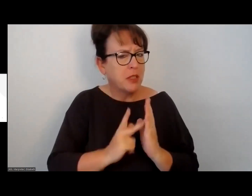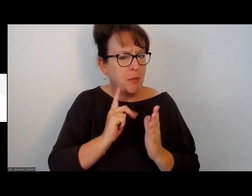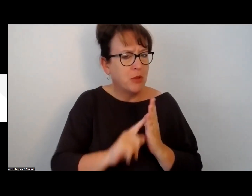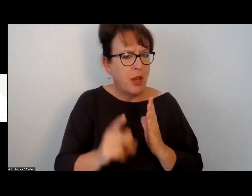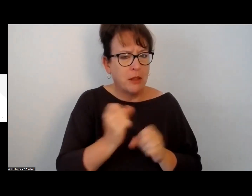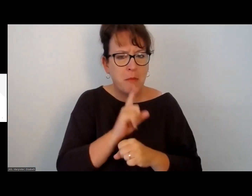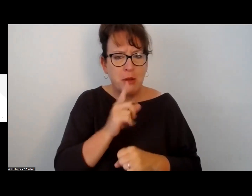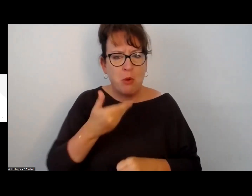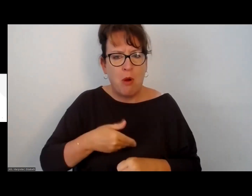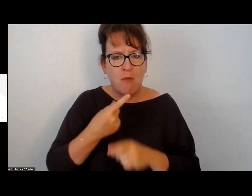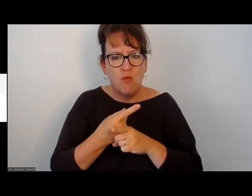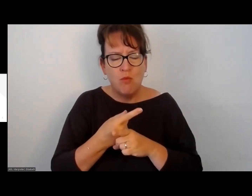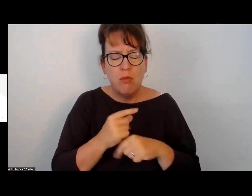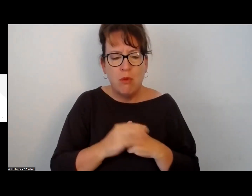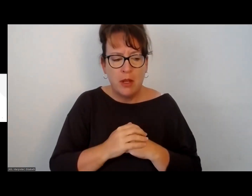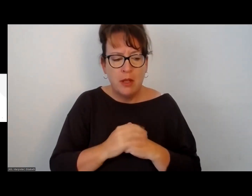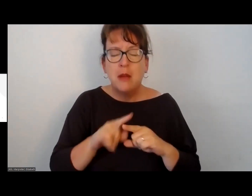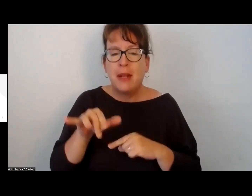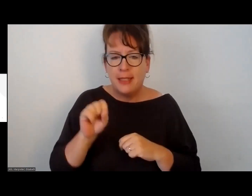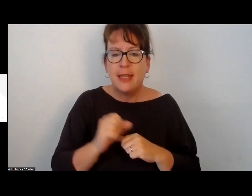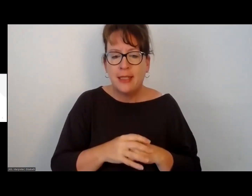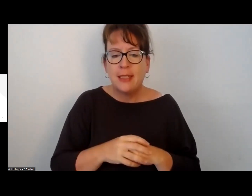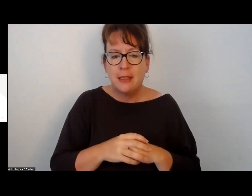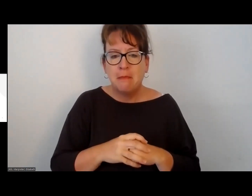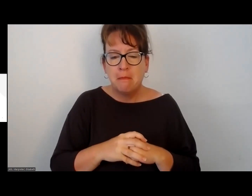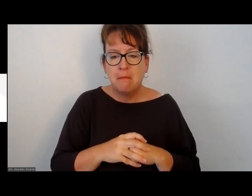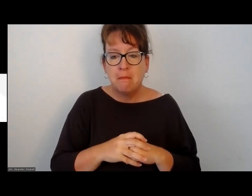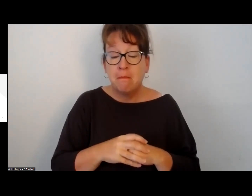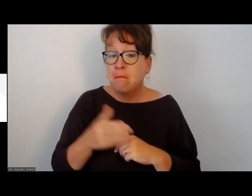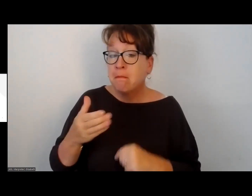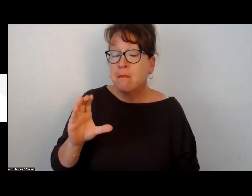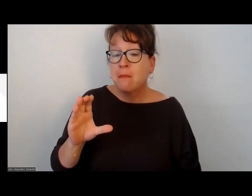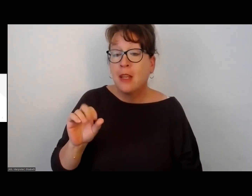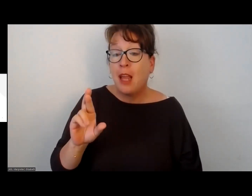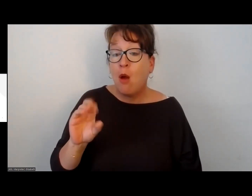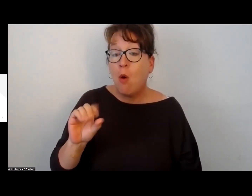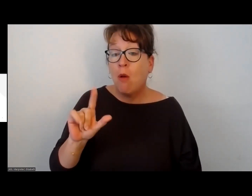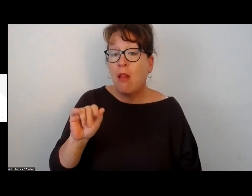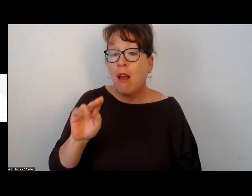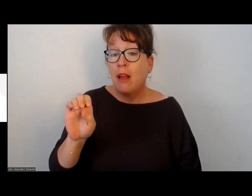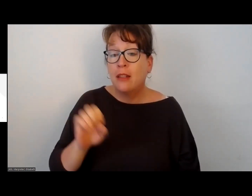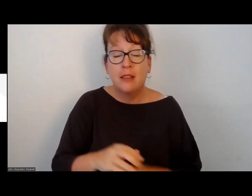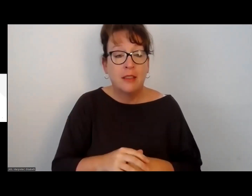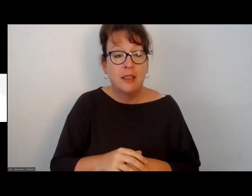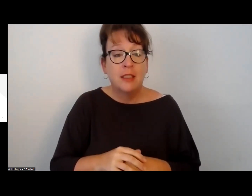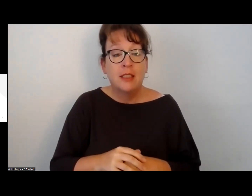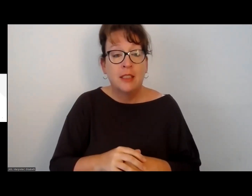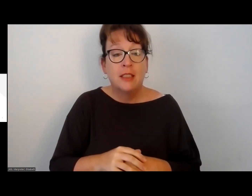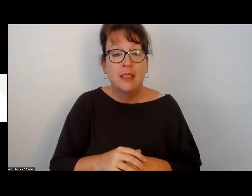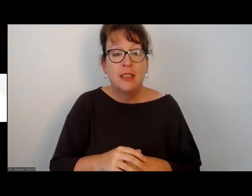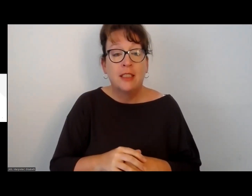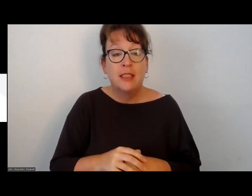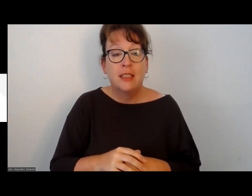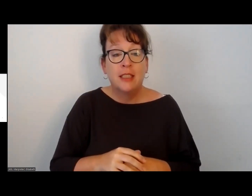sure. But yes, I believe so. Caroline? Yeah, I mean, I'm